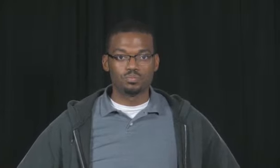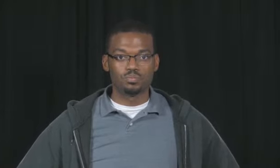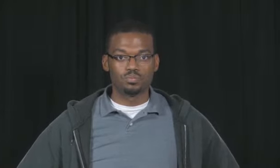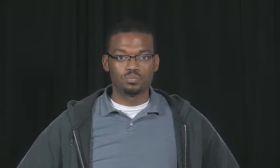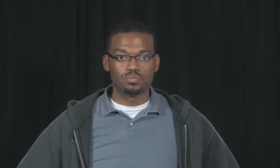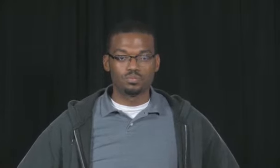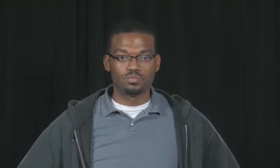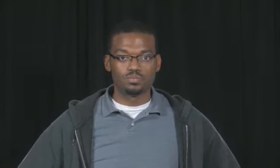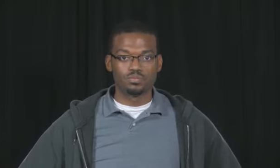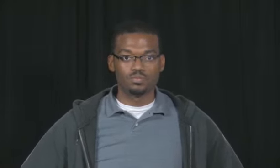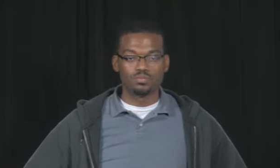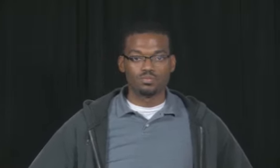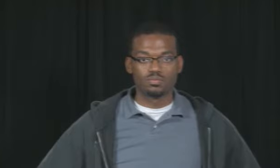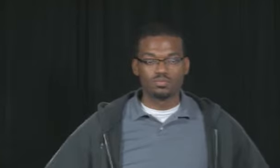in the sense that